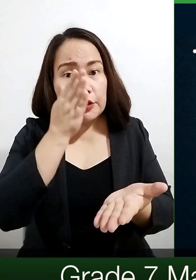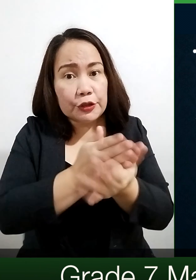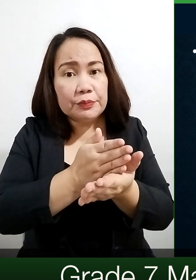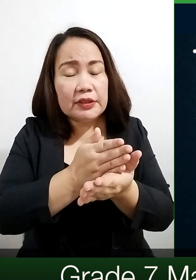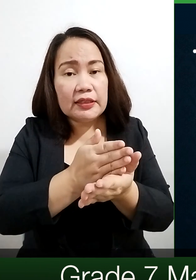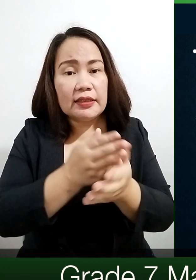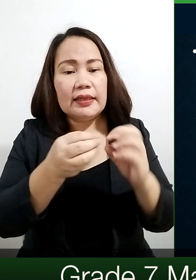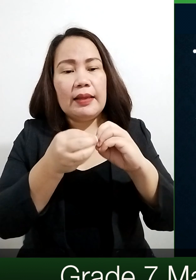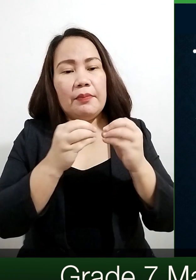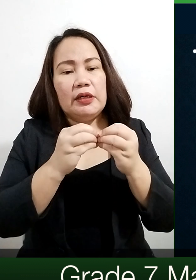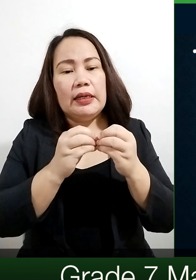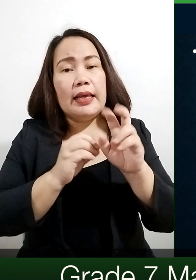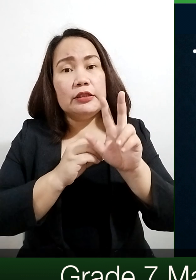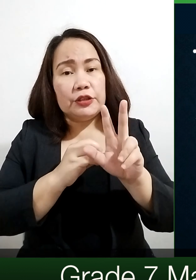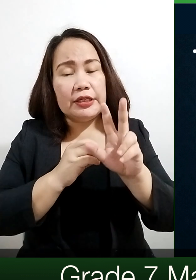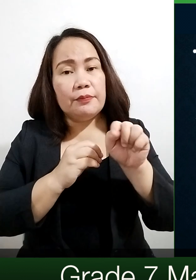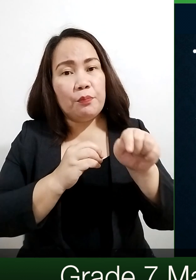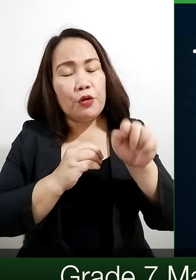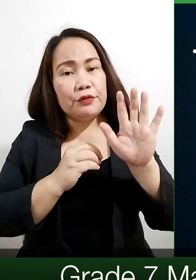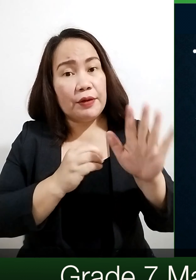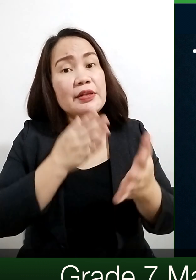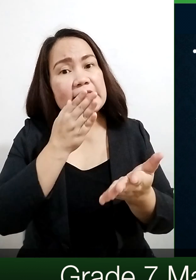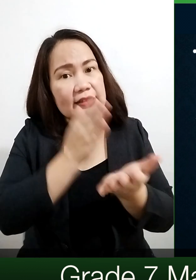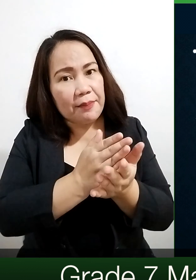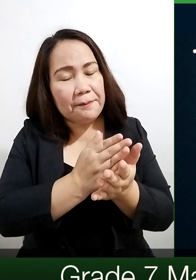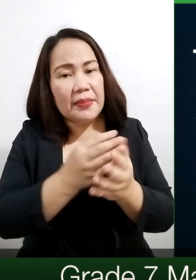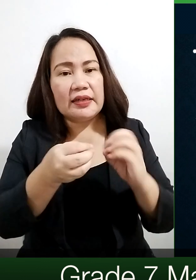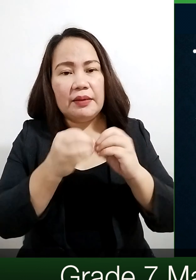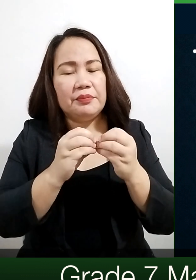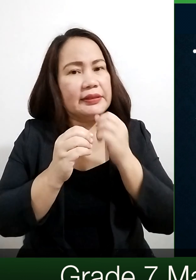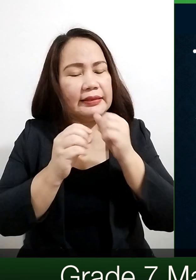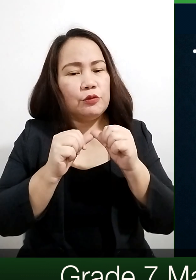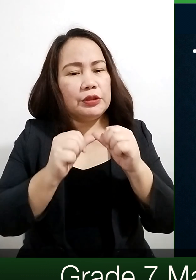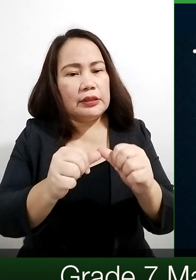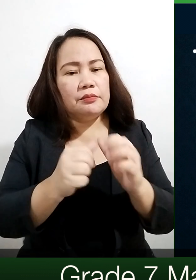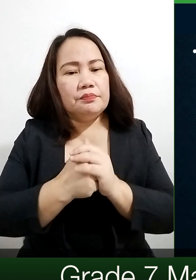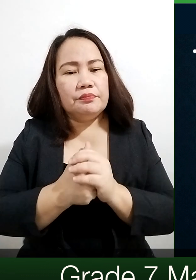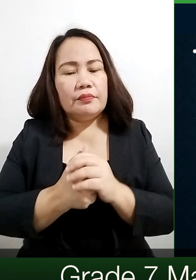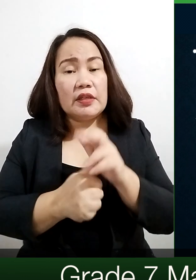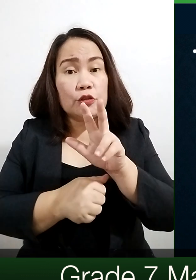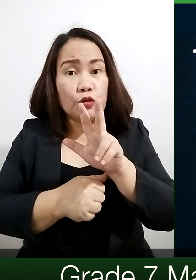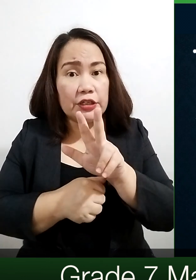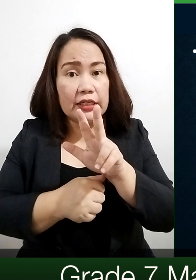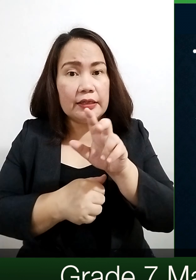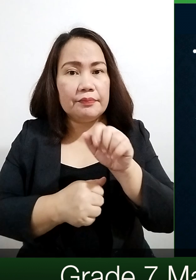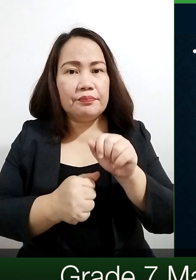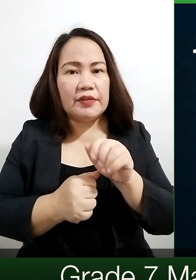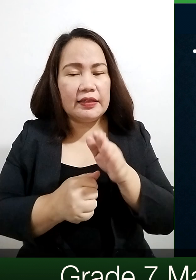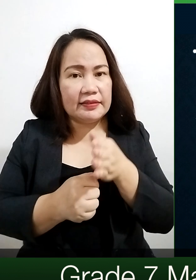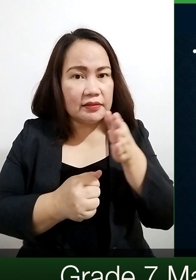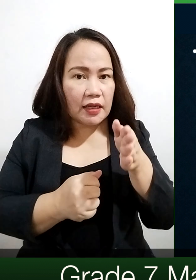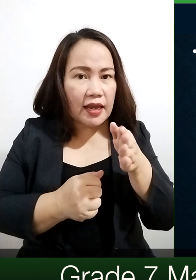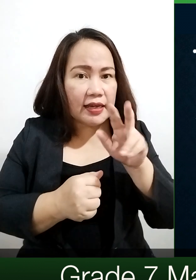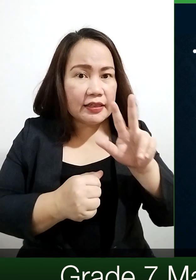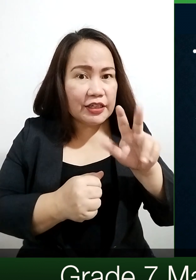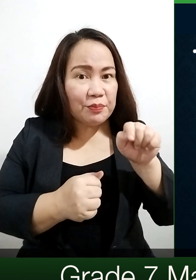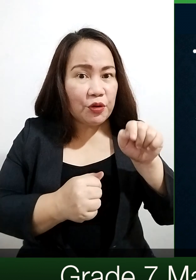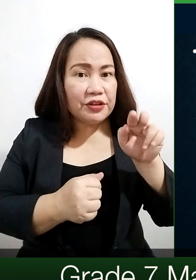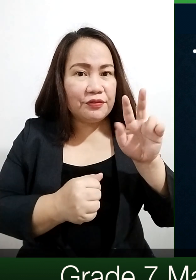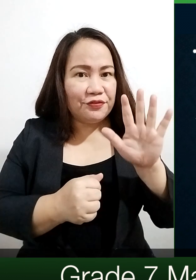exact value siya, 3.5. Okay? So, 3.5. So, dito siya. If this is 3, so dito yung kalahati.